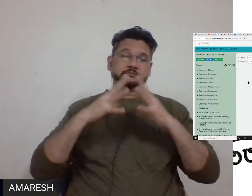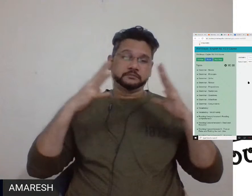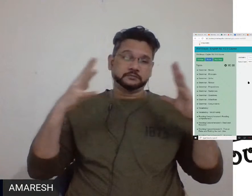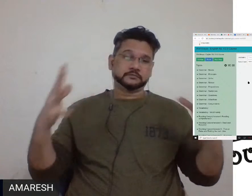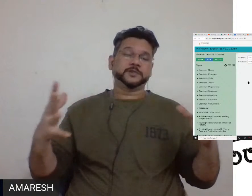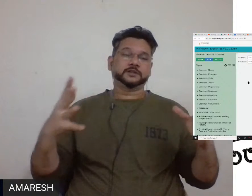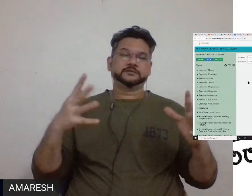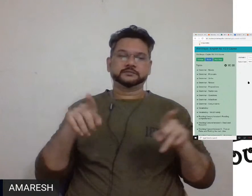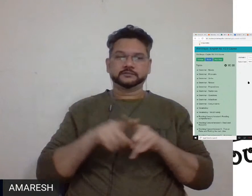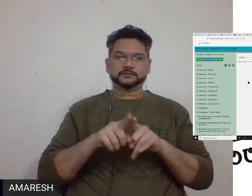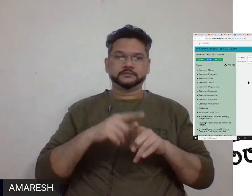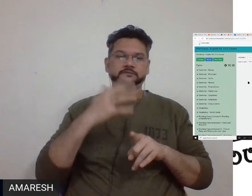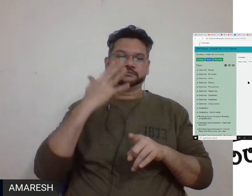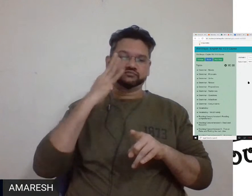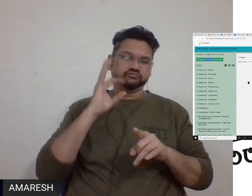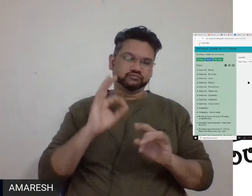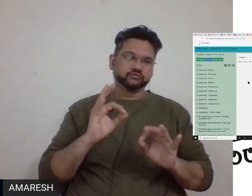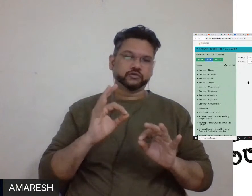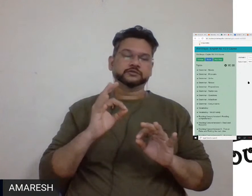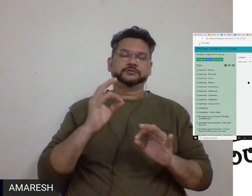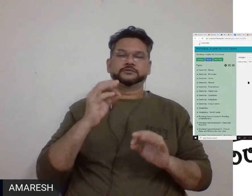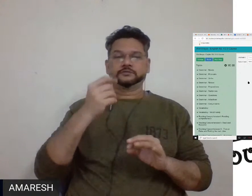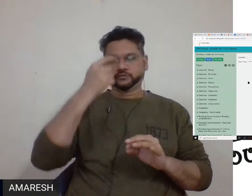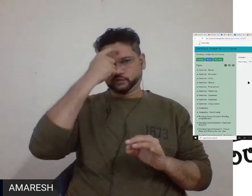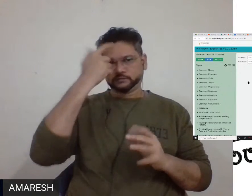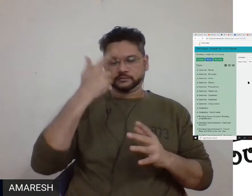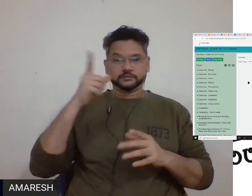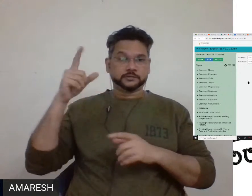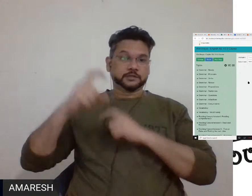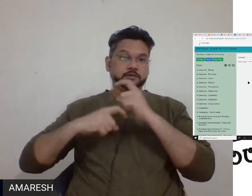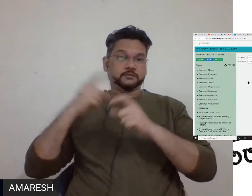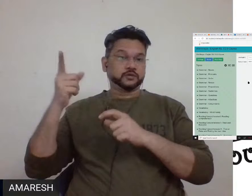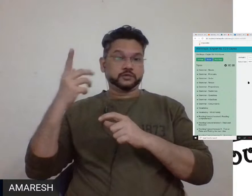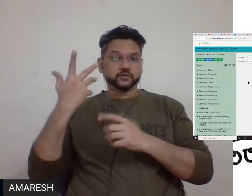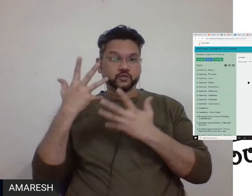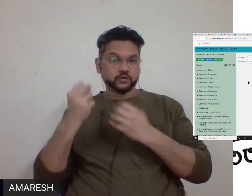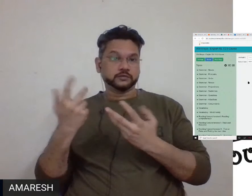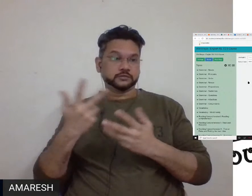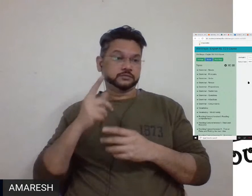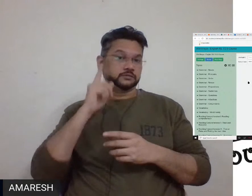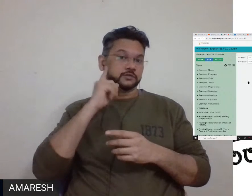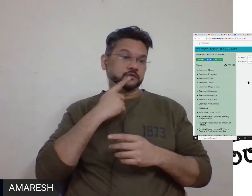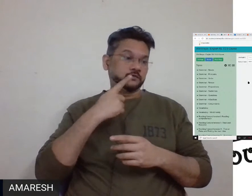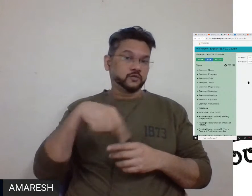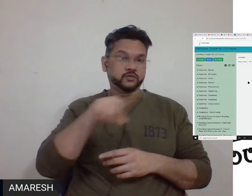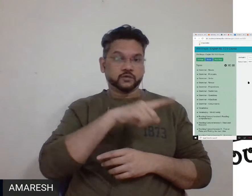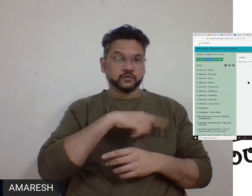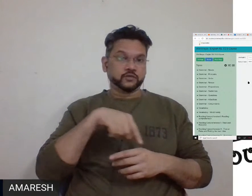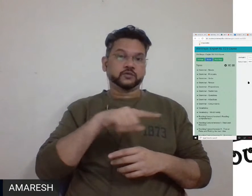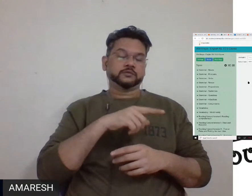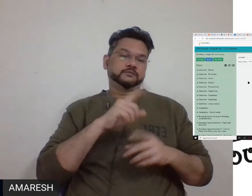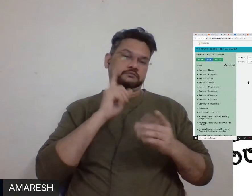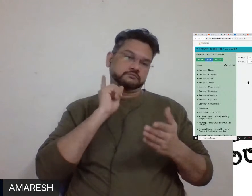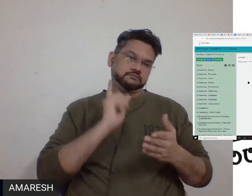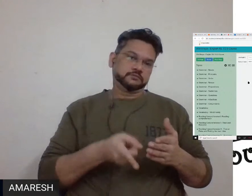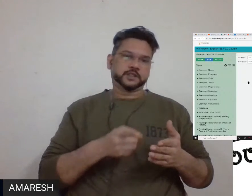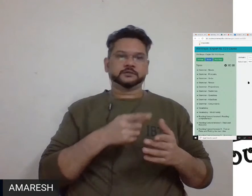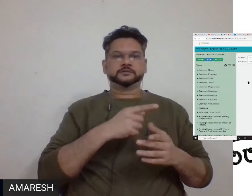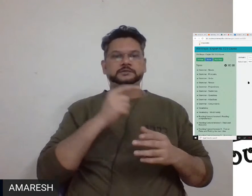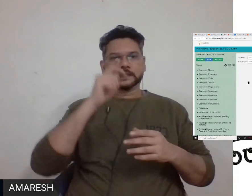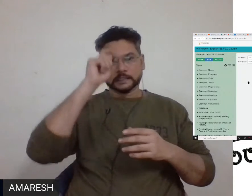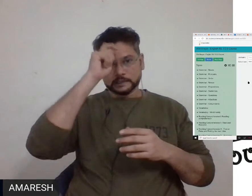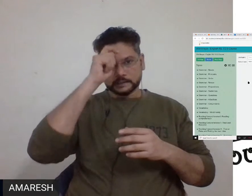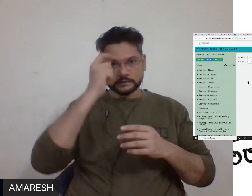and important consideration from the company is that the deaf students should be in a position to understand